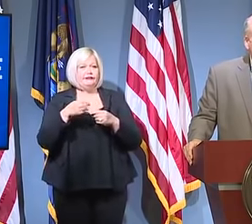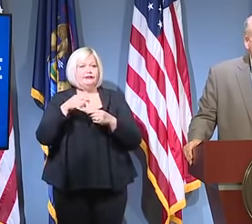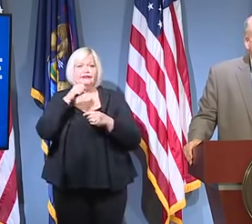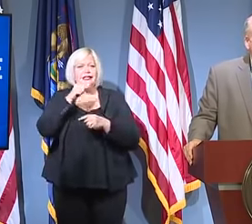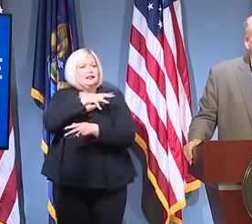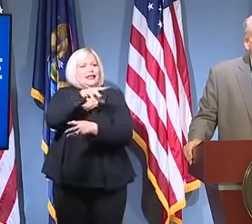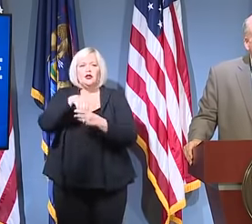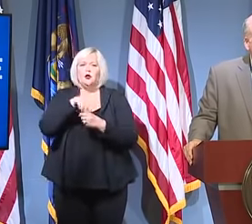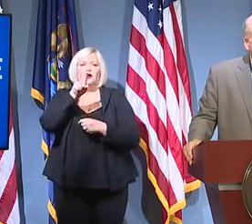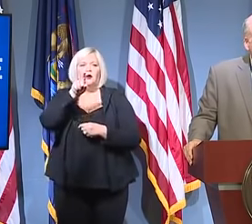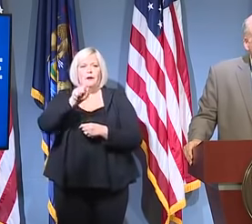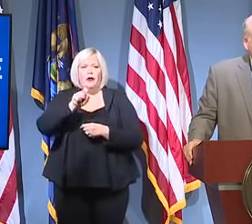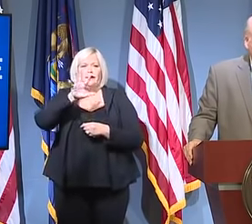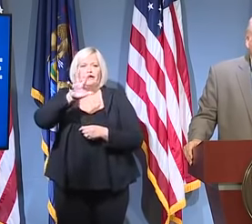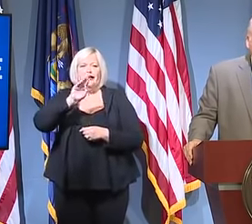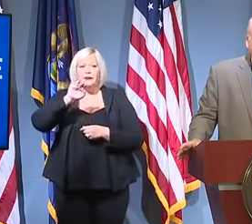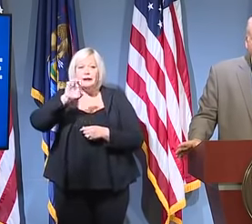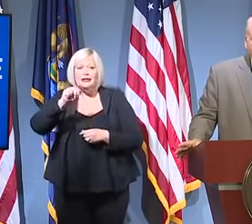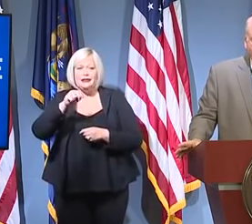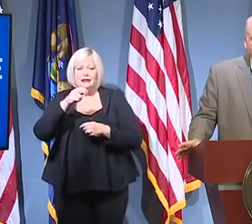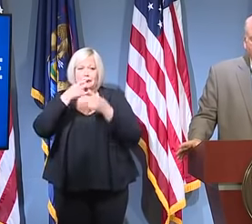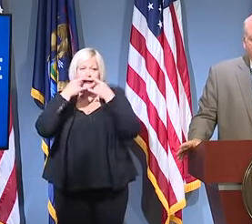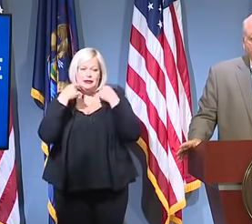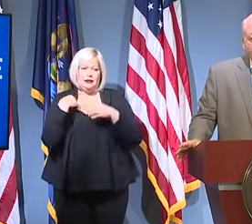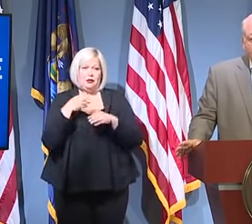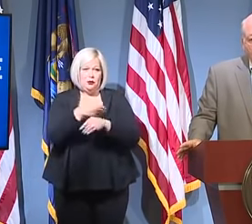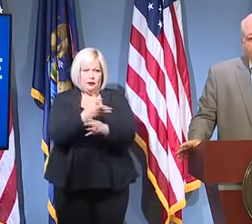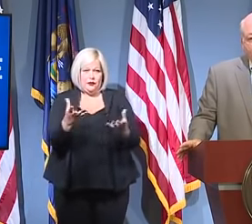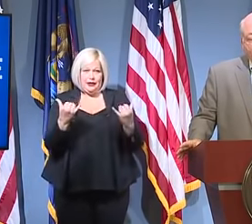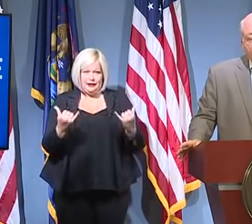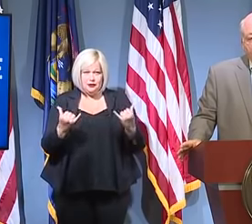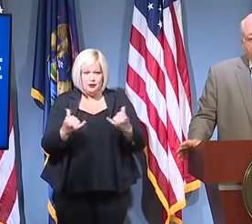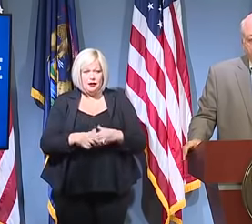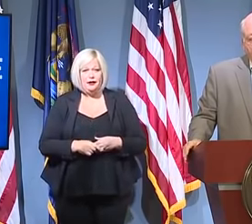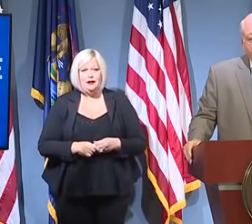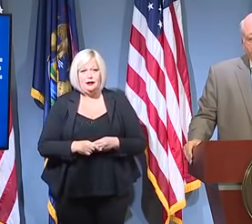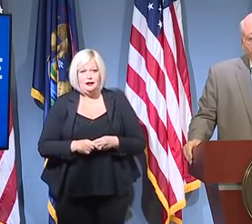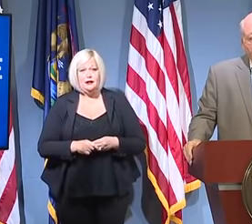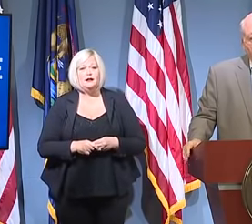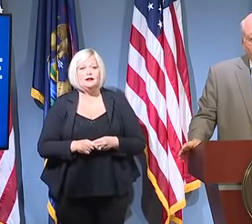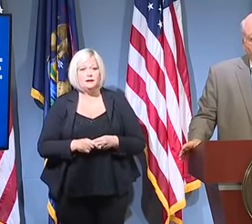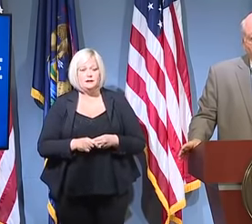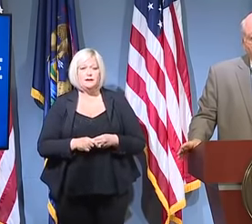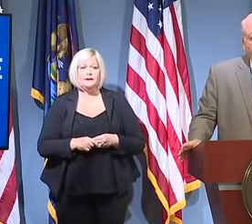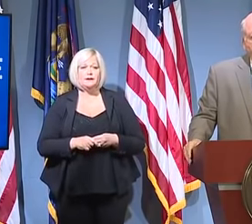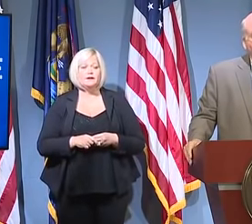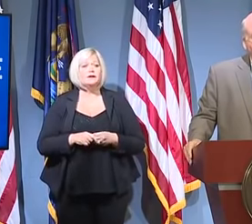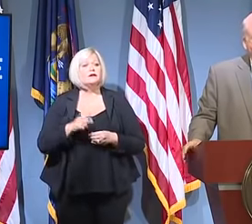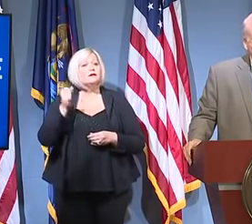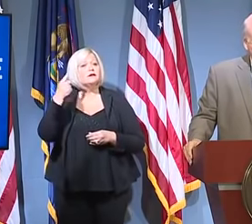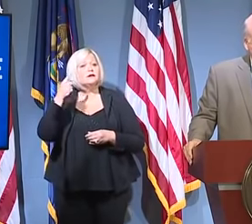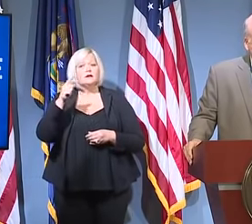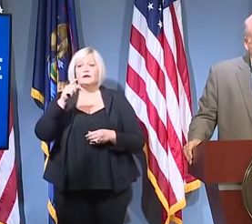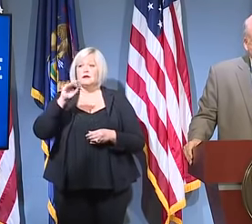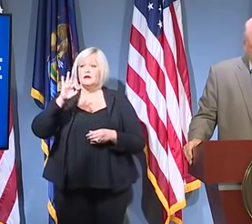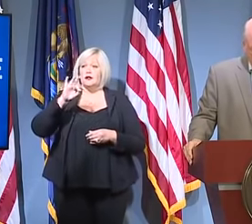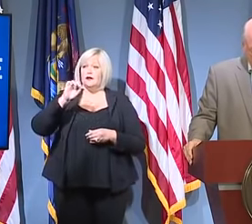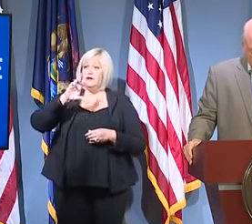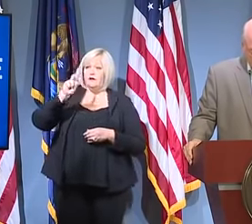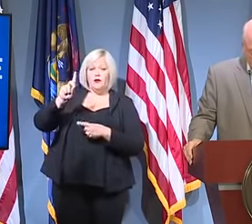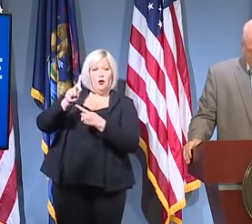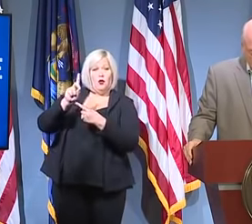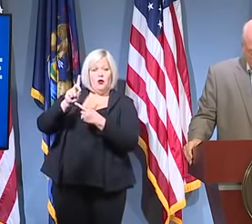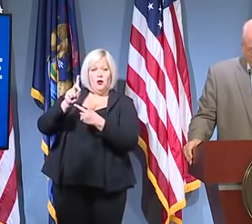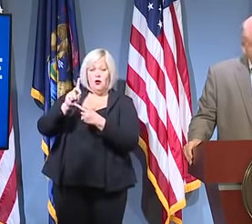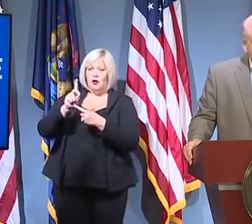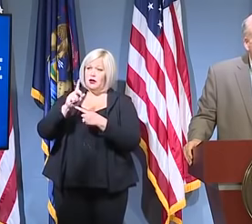donating today. At Ford, our priority has always been to see the role that we play in society in